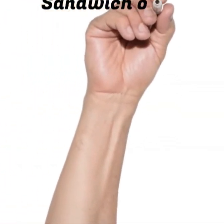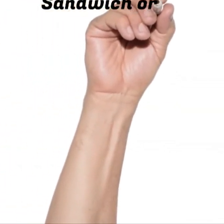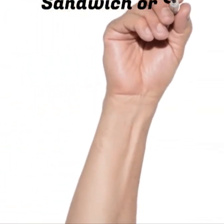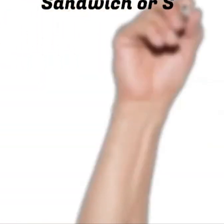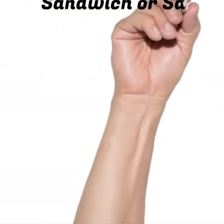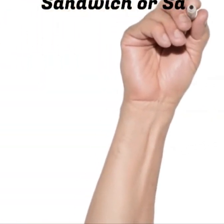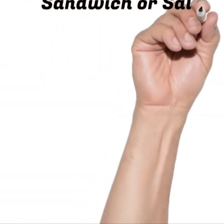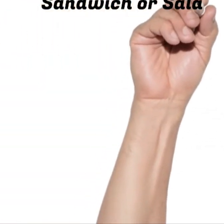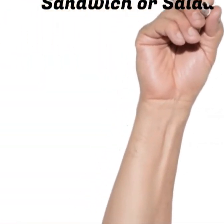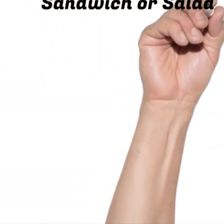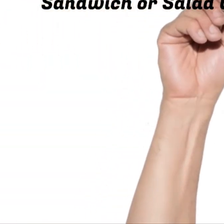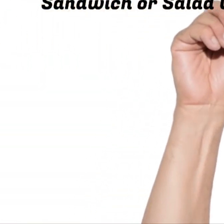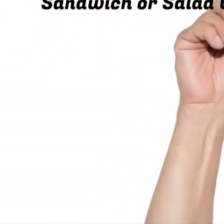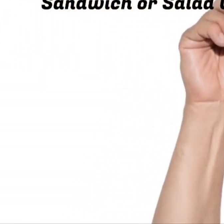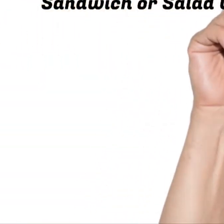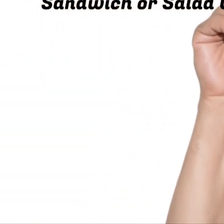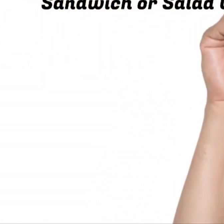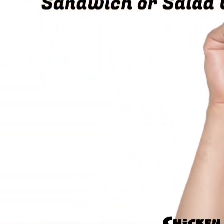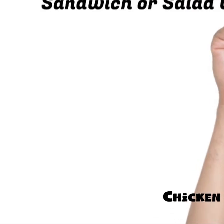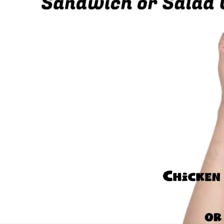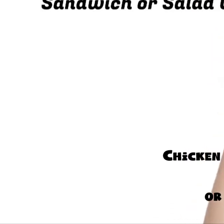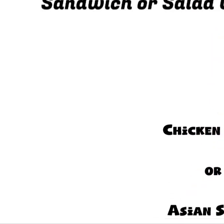sandwich and salad choices are